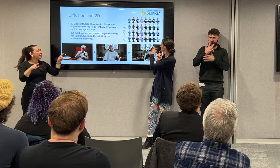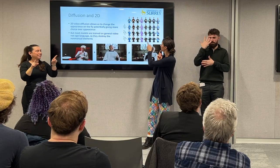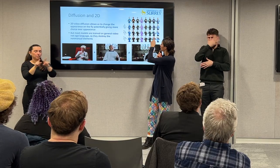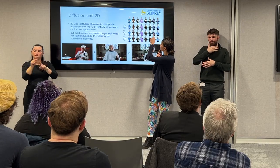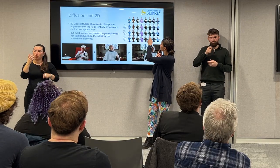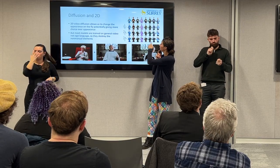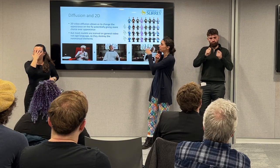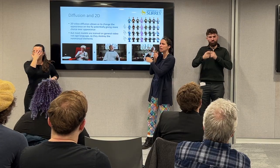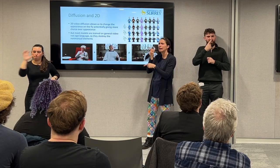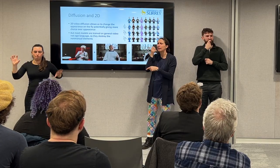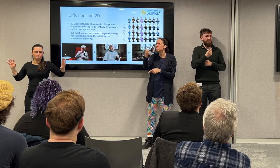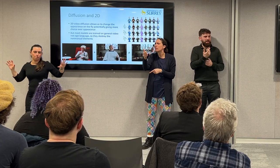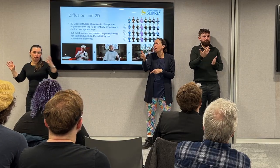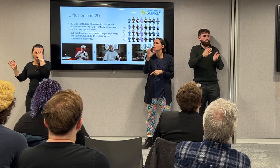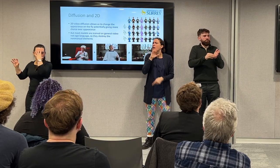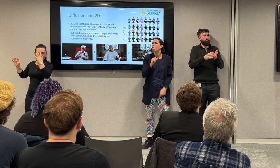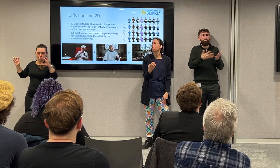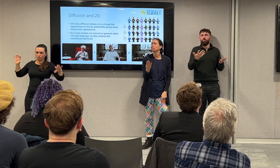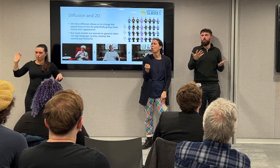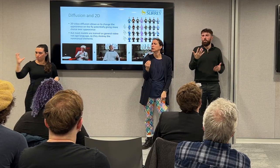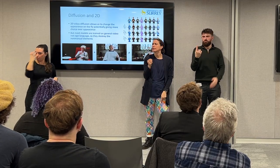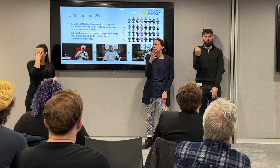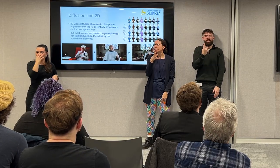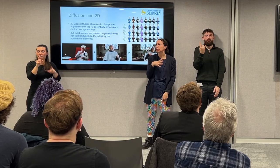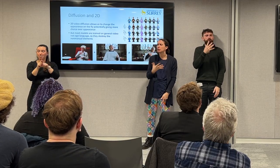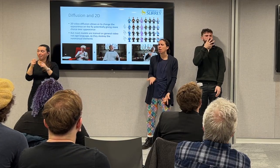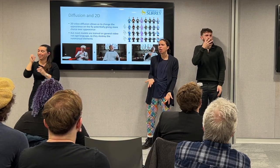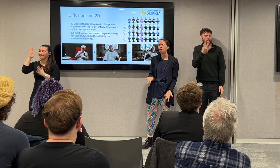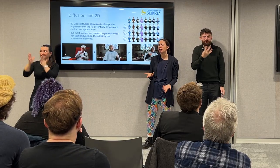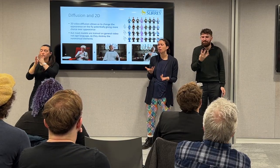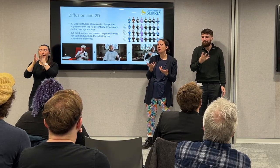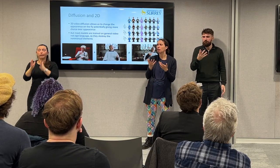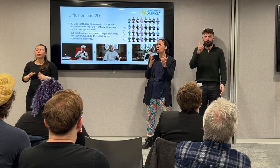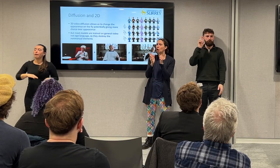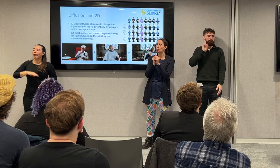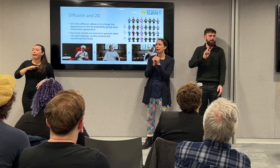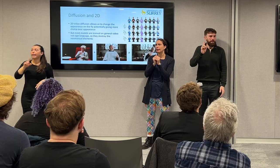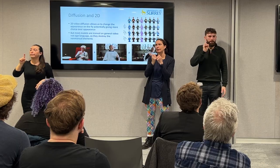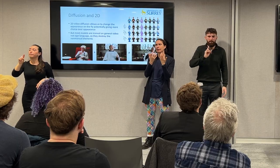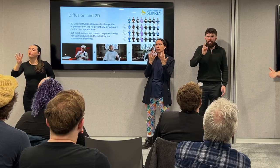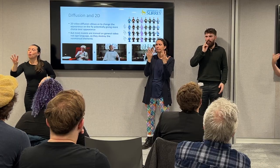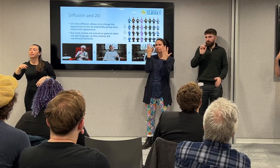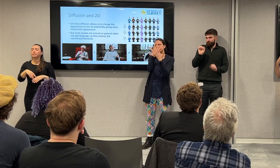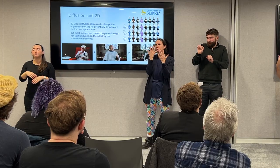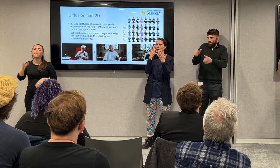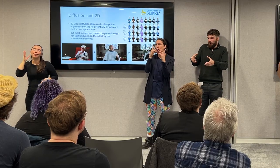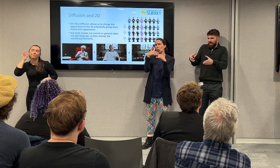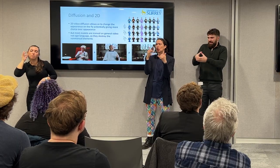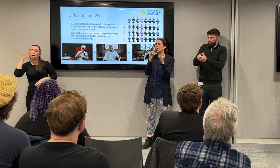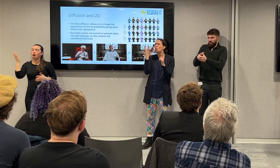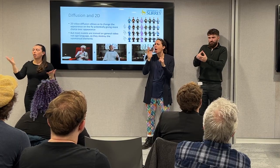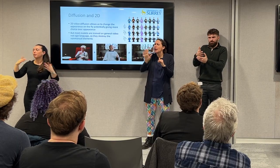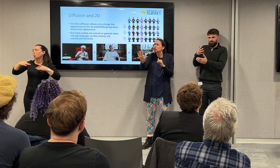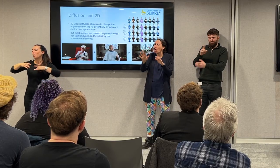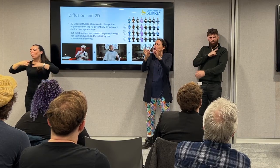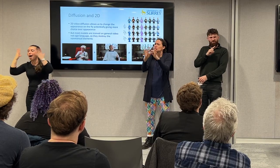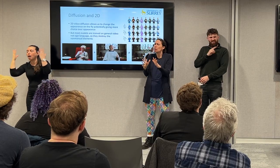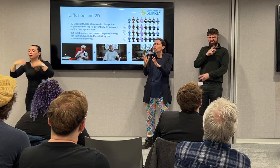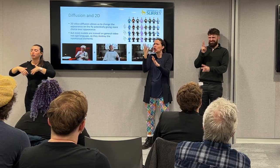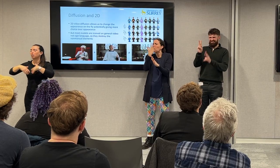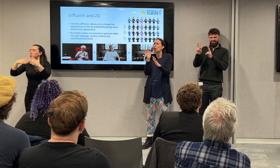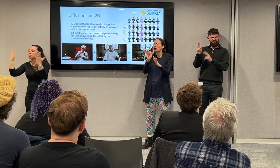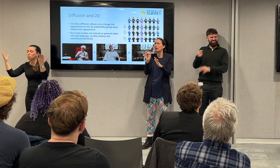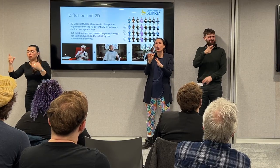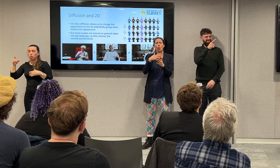a 14-year-old female with X demographic, why should your interpreter look like a